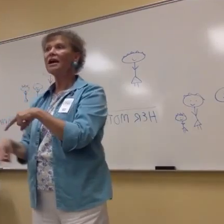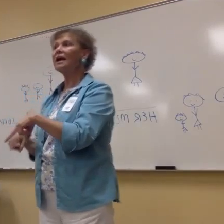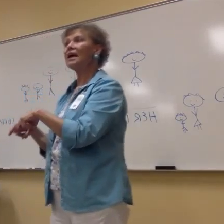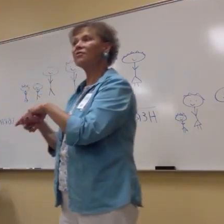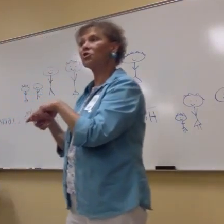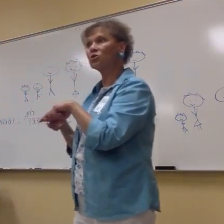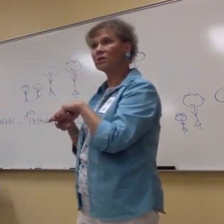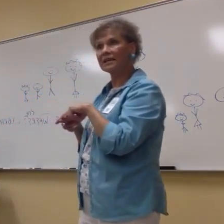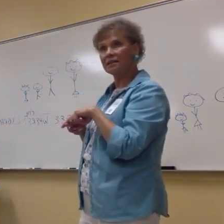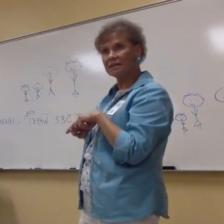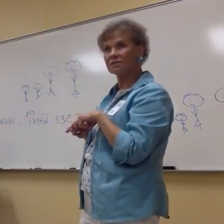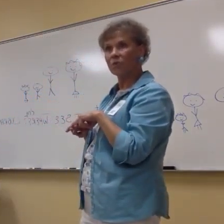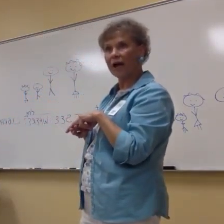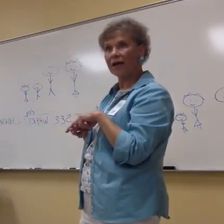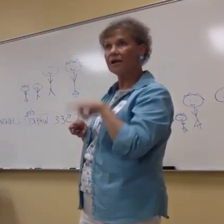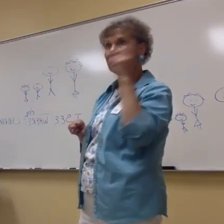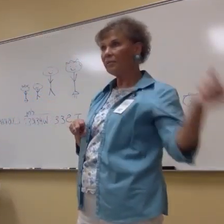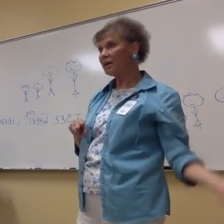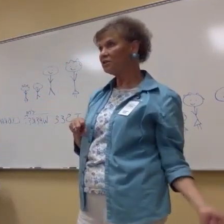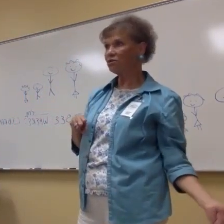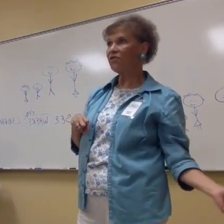Just gets more and more complicated.